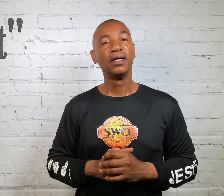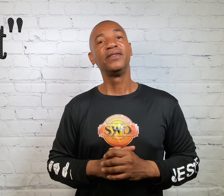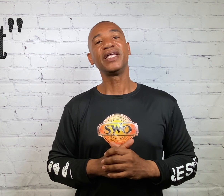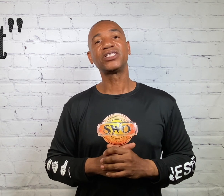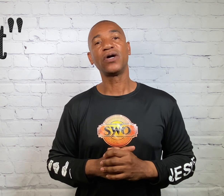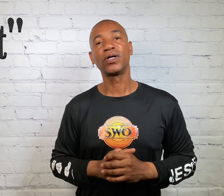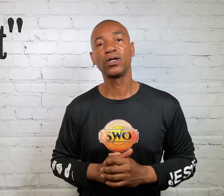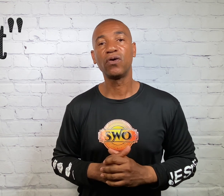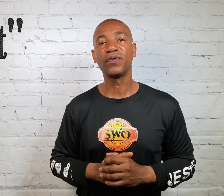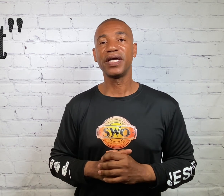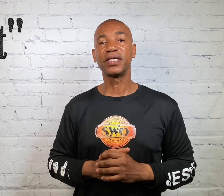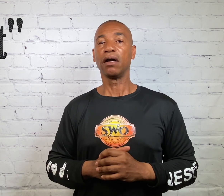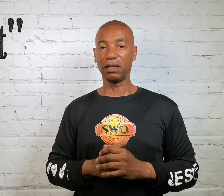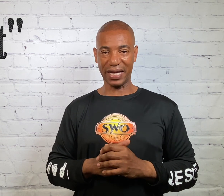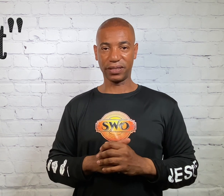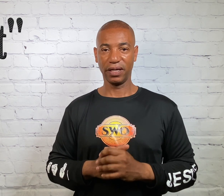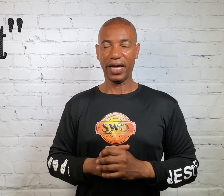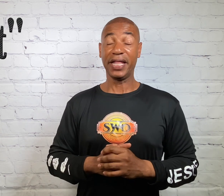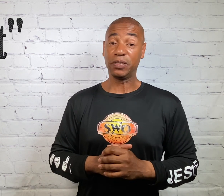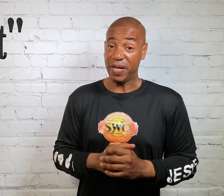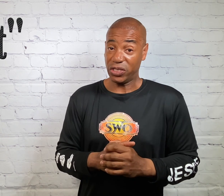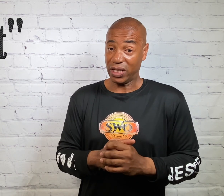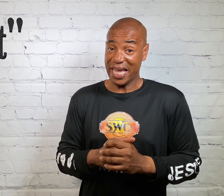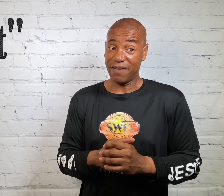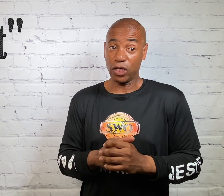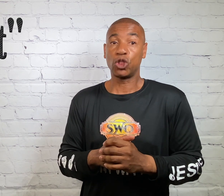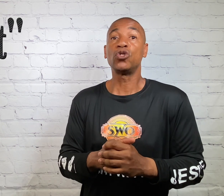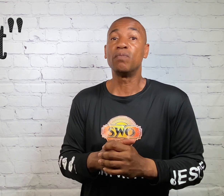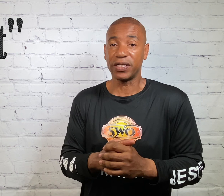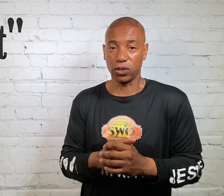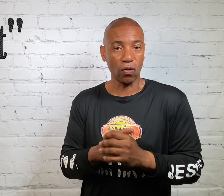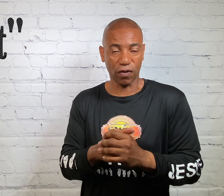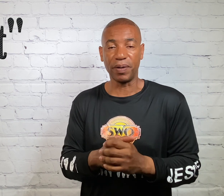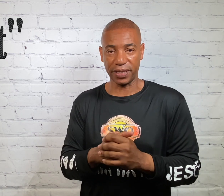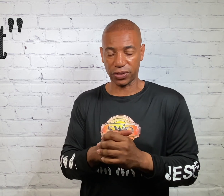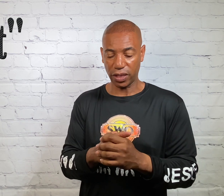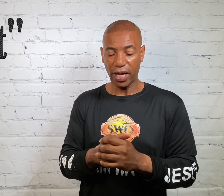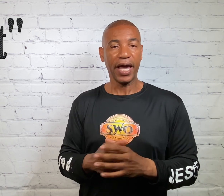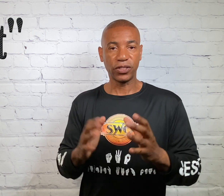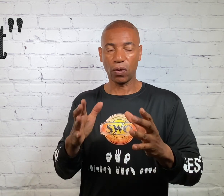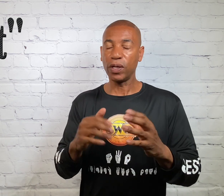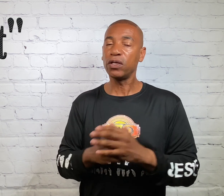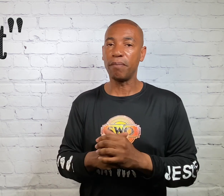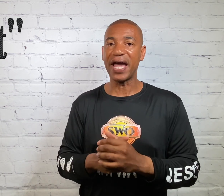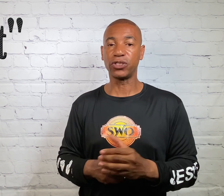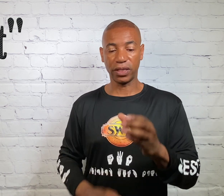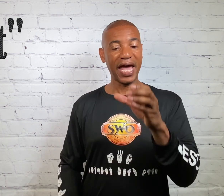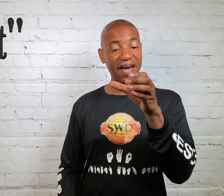The next sign we're going to go over is glut. And that's basically having too much, an overabundance. And so I want you to imagine having